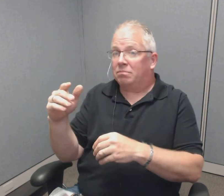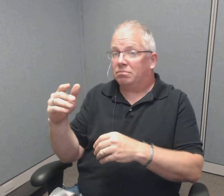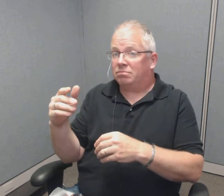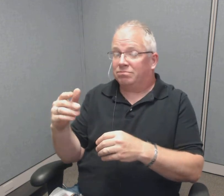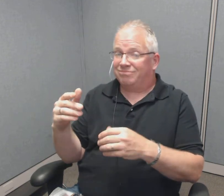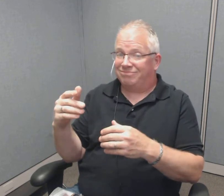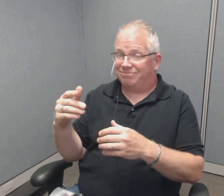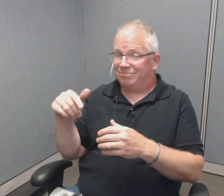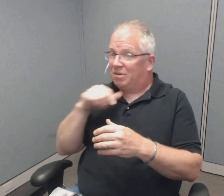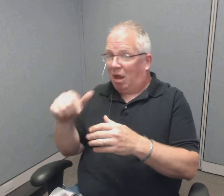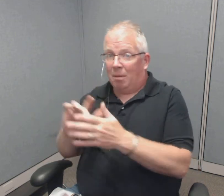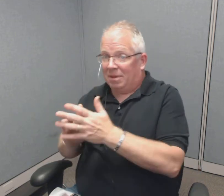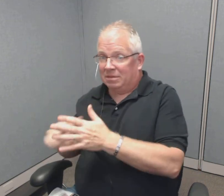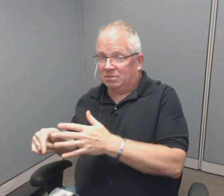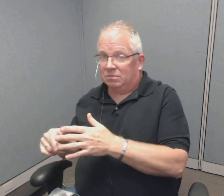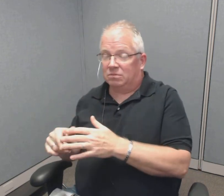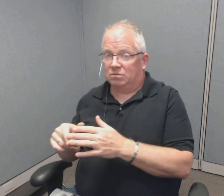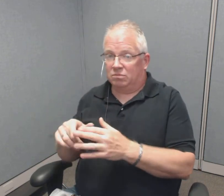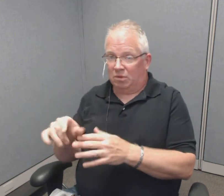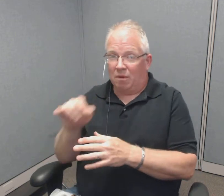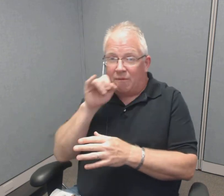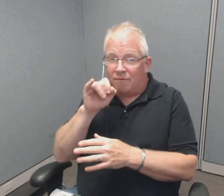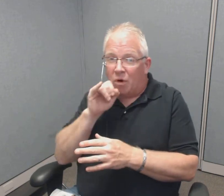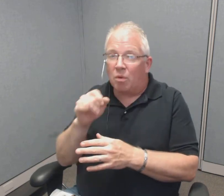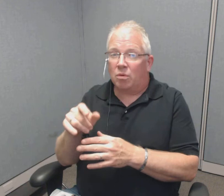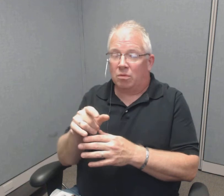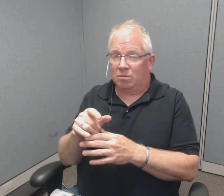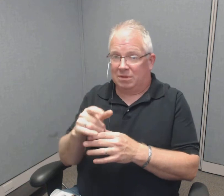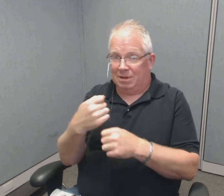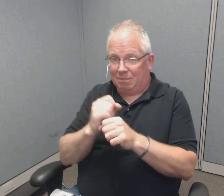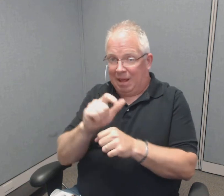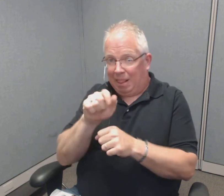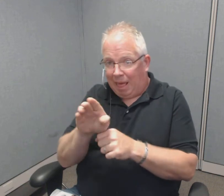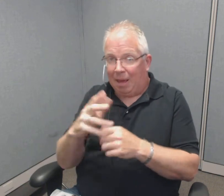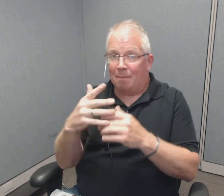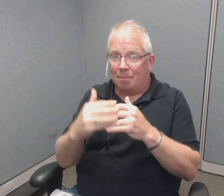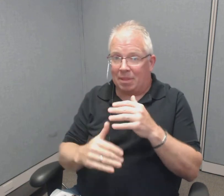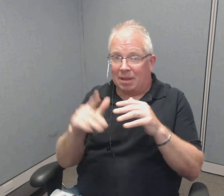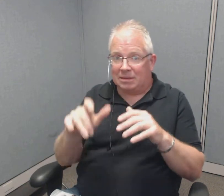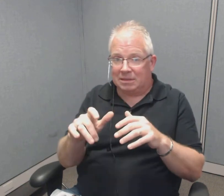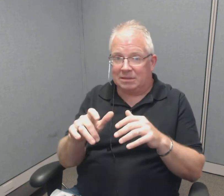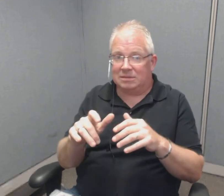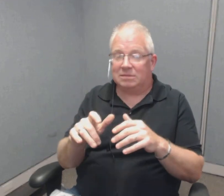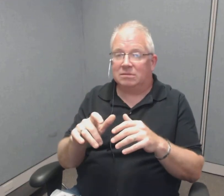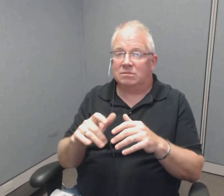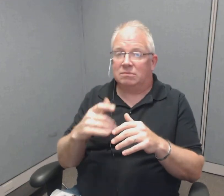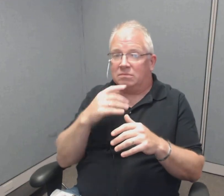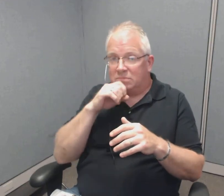can take the phone and make it a lab on a chip. You can do blood tests, saliva tests, urine tests, all kinds of things, sweat